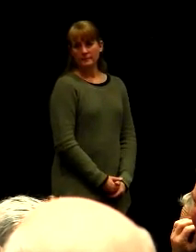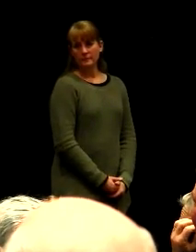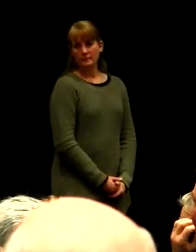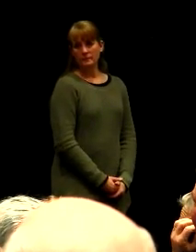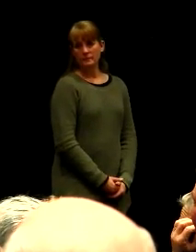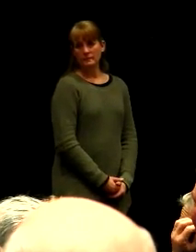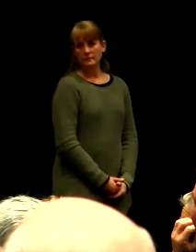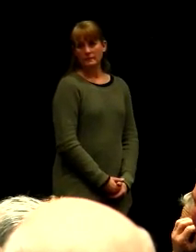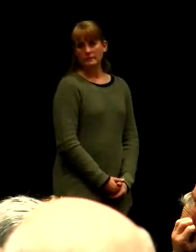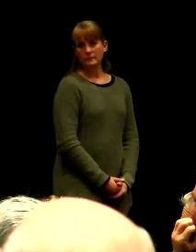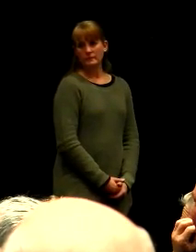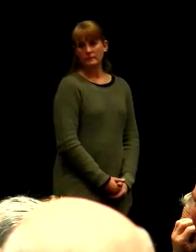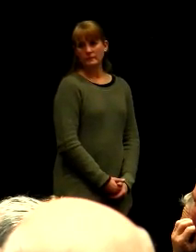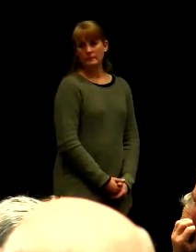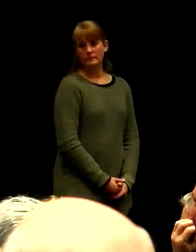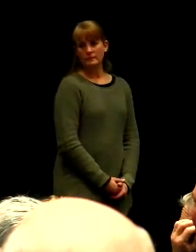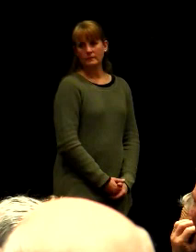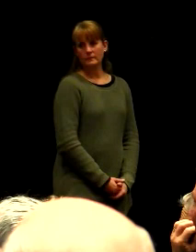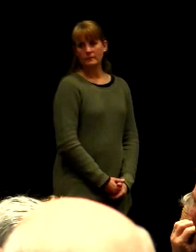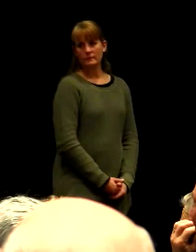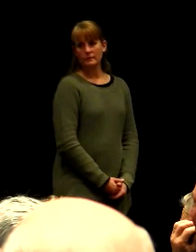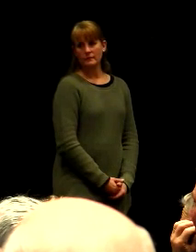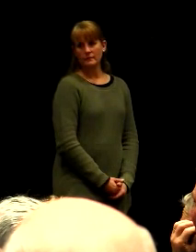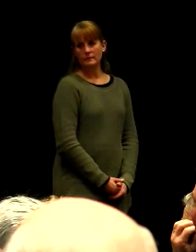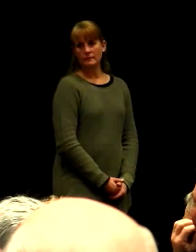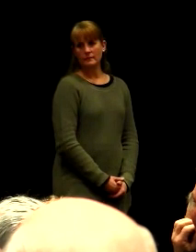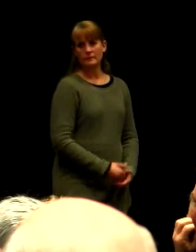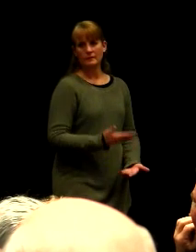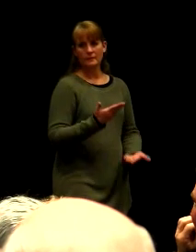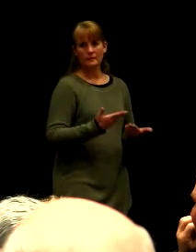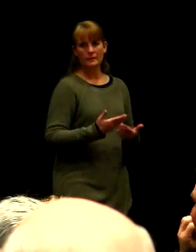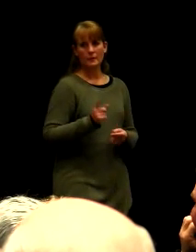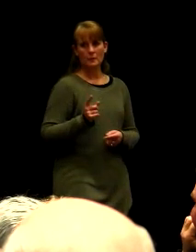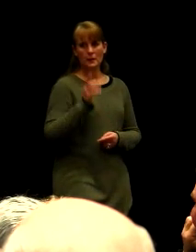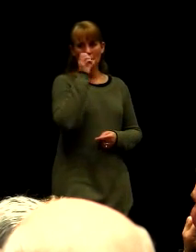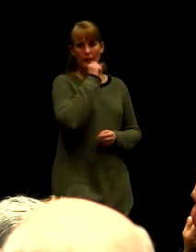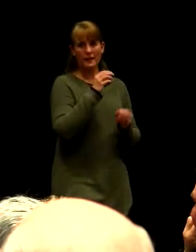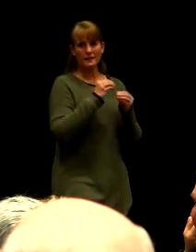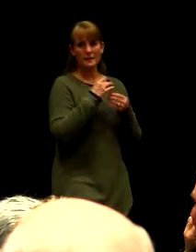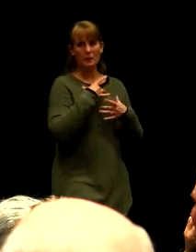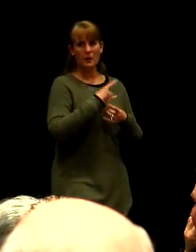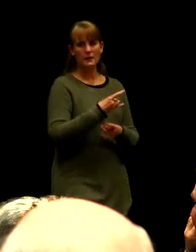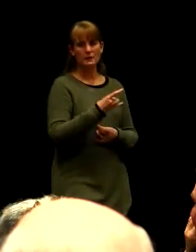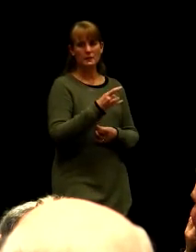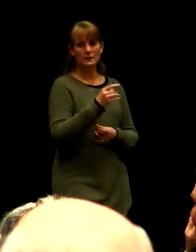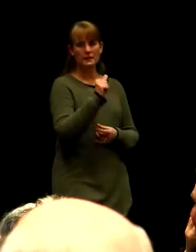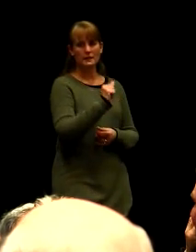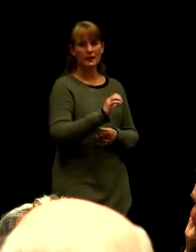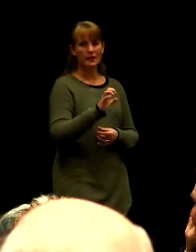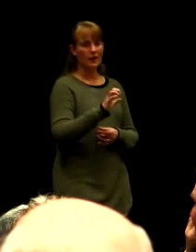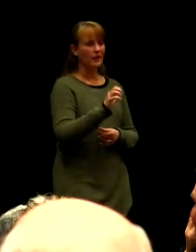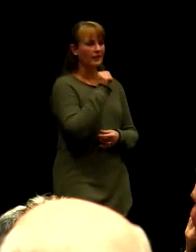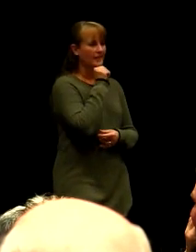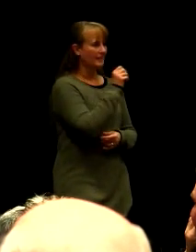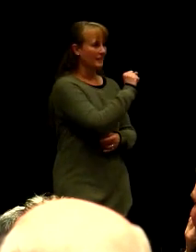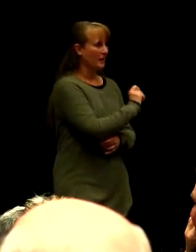Thank you. As you might guess, I'm more interested in Clarke than I am in Kubrick.